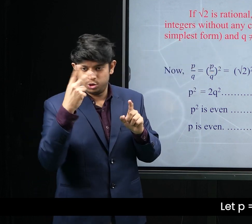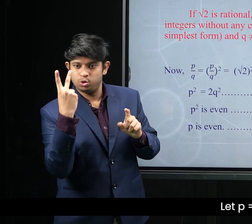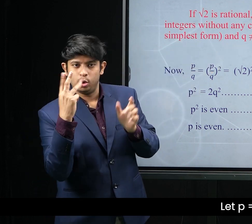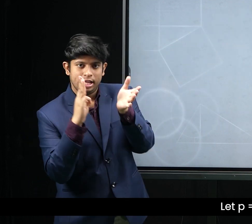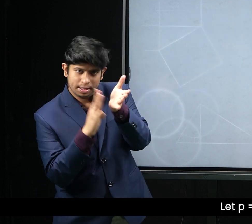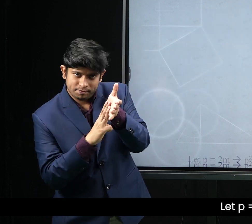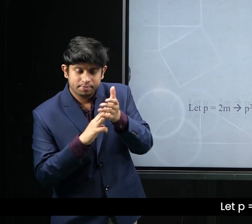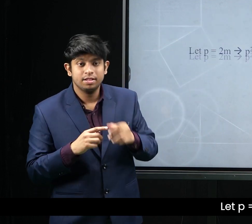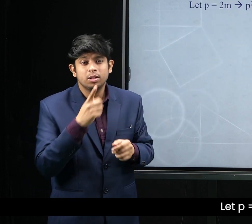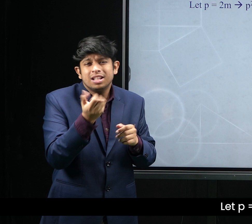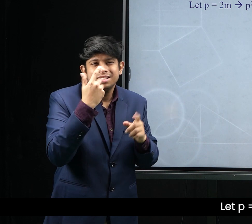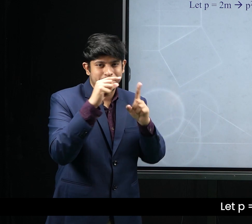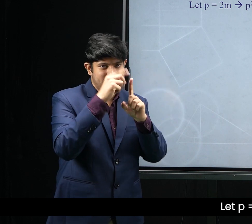Let p equal to 2m,